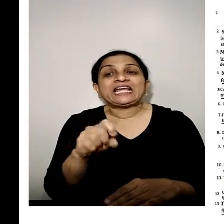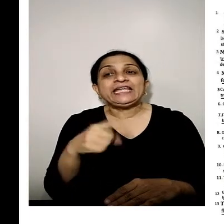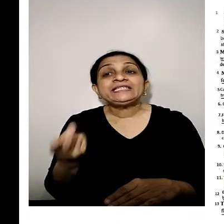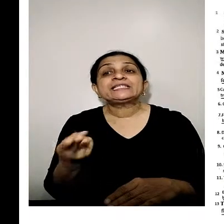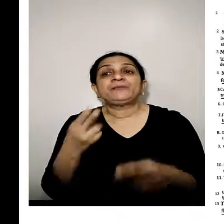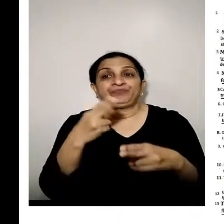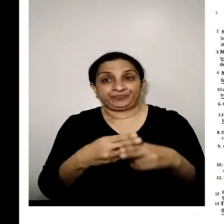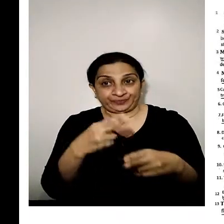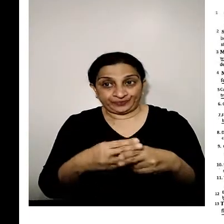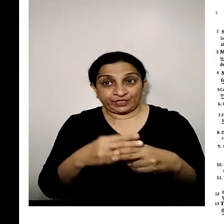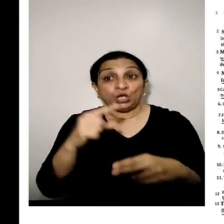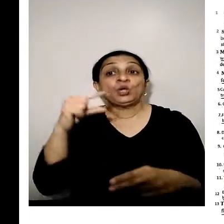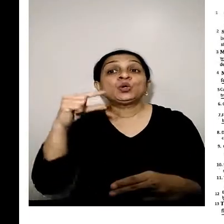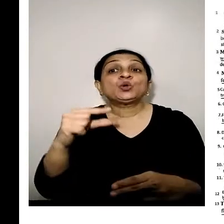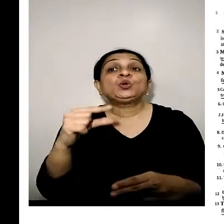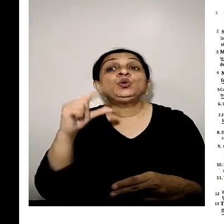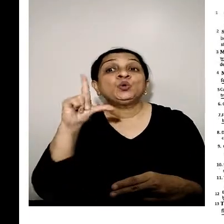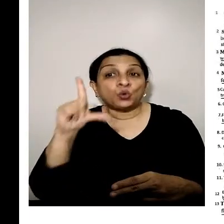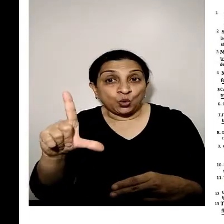monosaccharides,